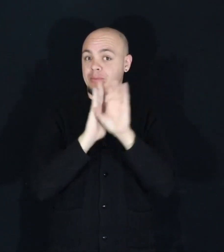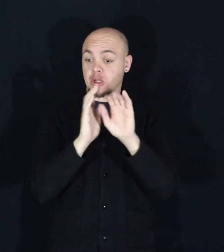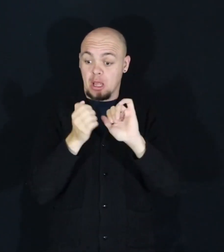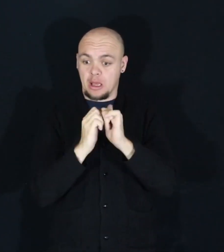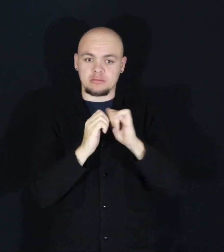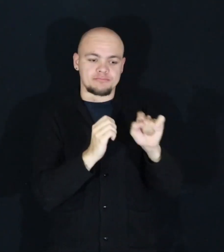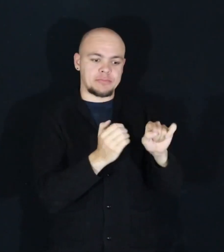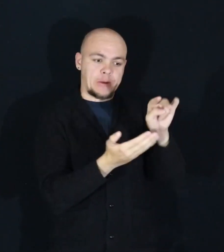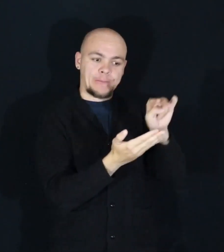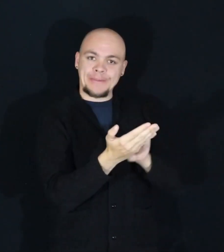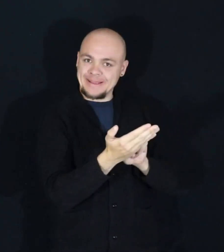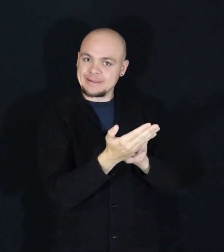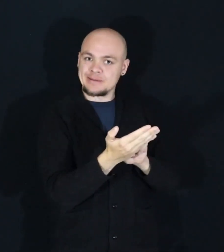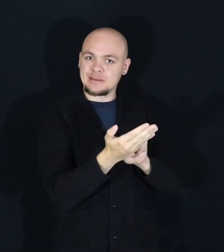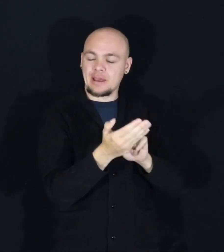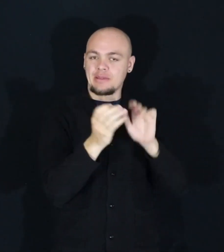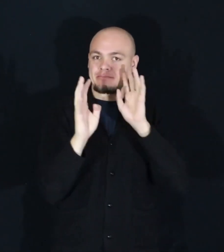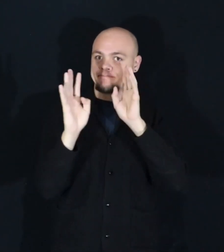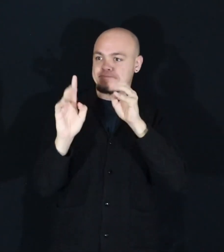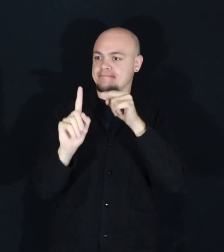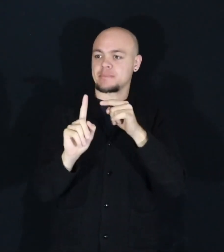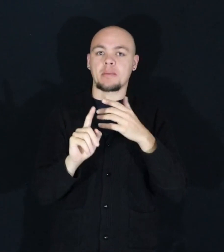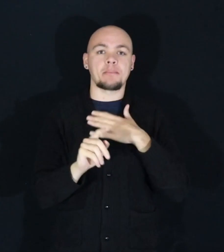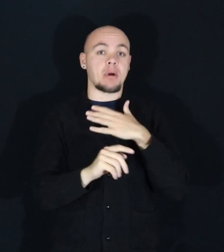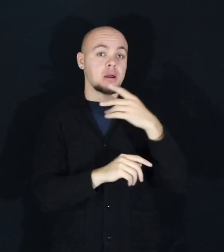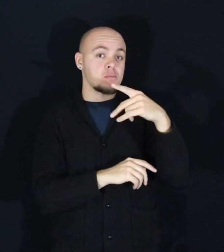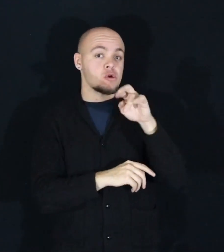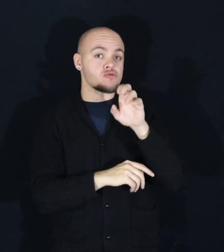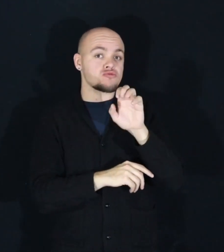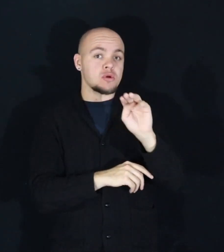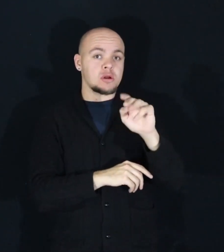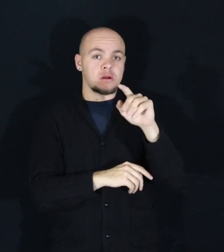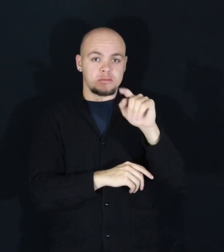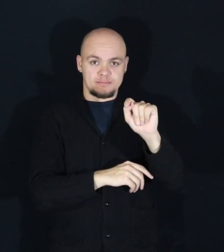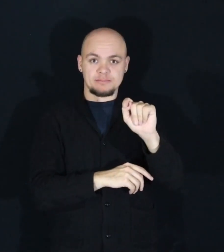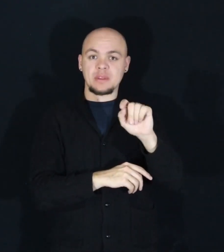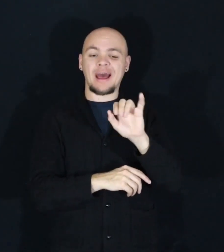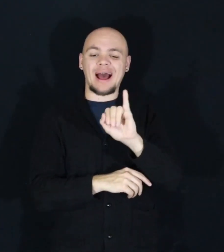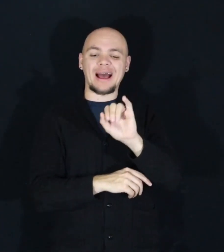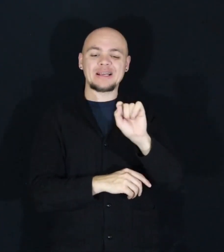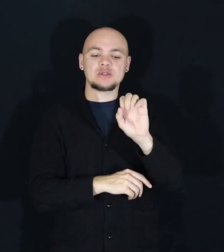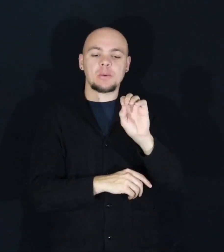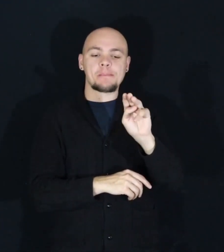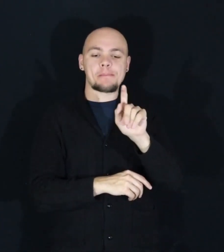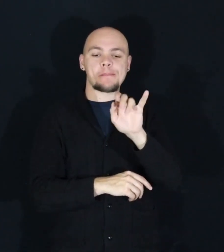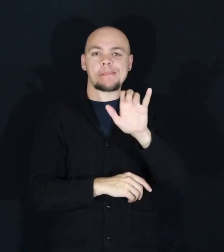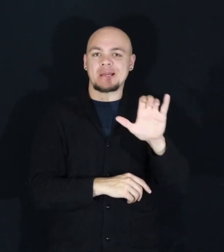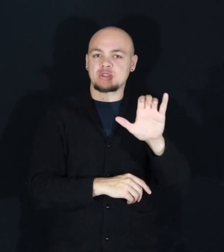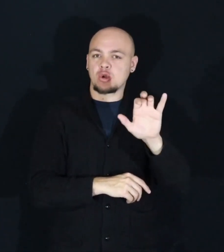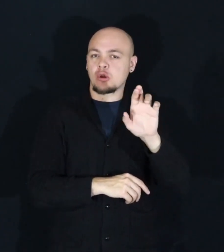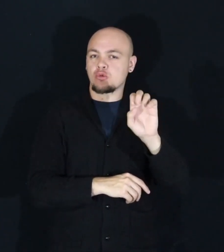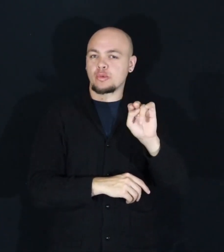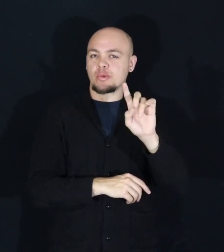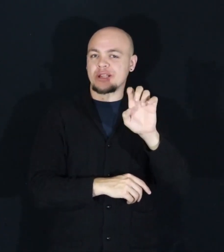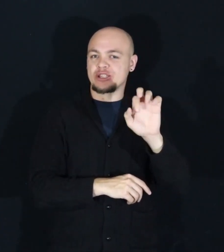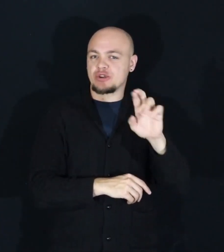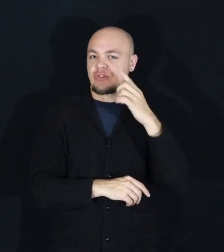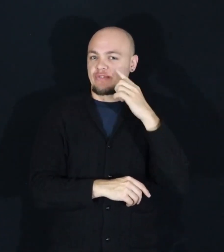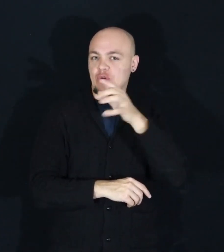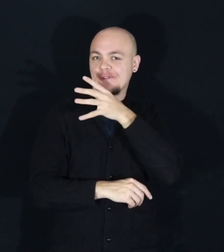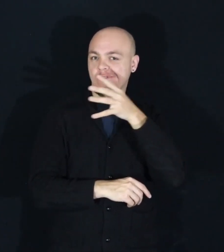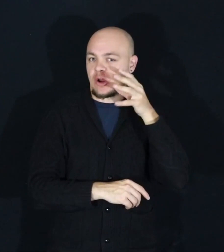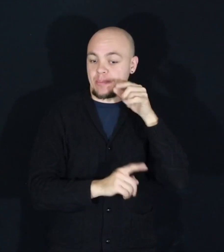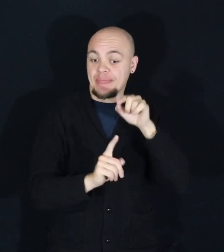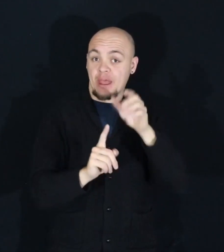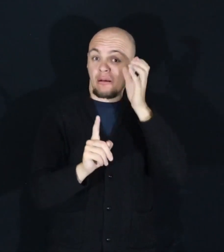like this. Here my prompt was isometric render of a farm by a river. Not bad. And then using this concept